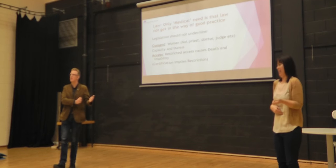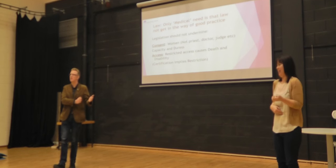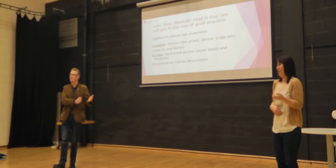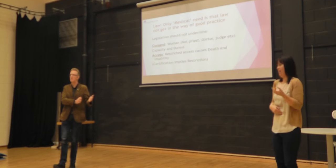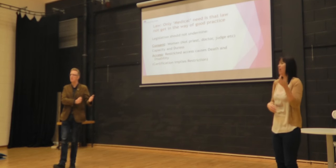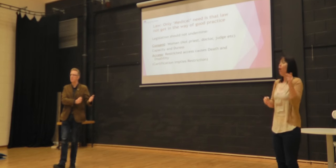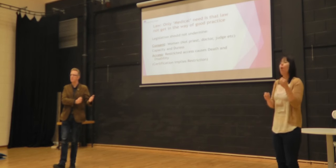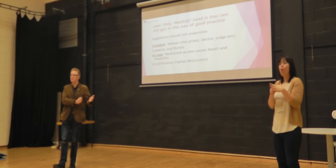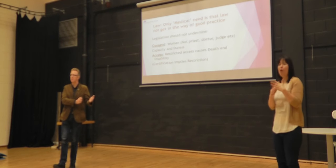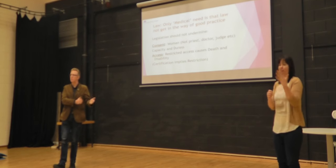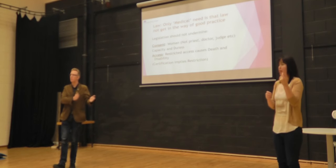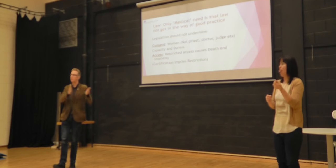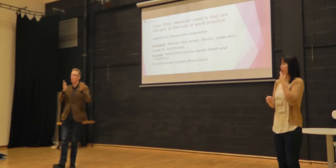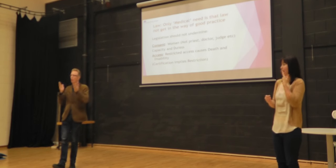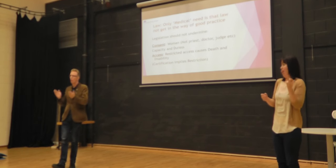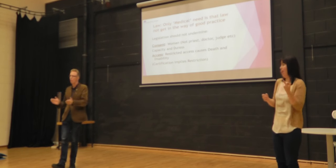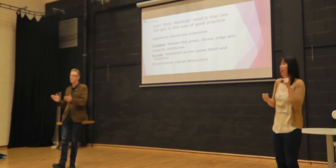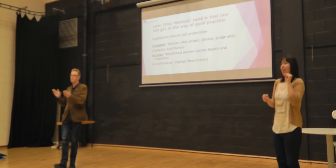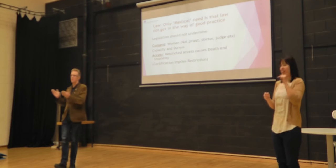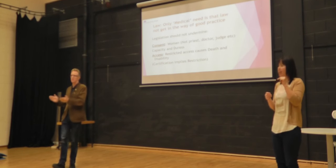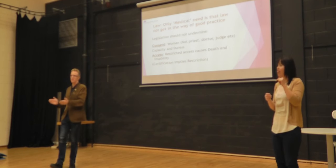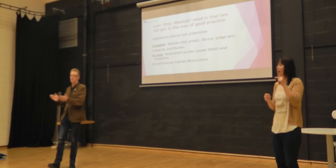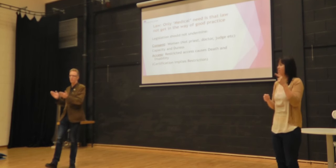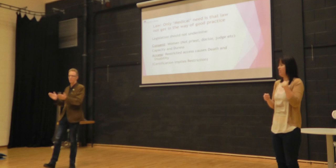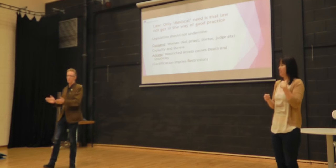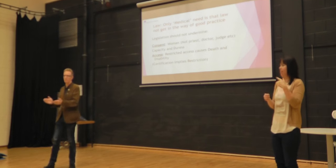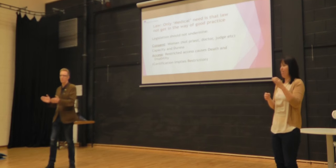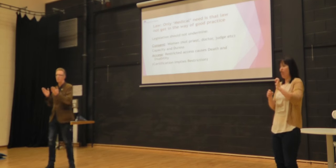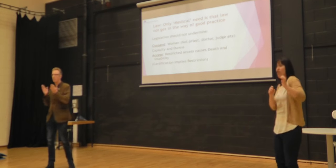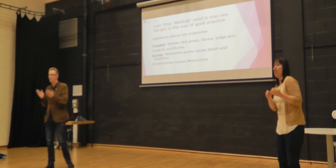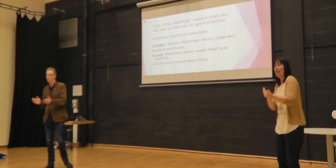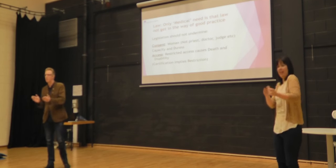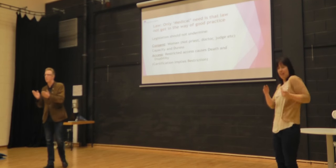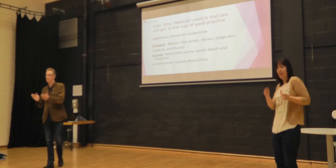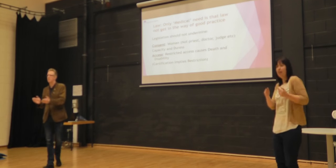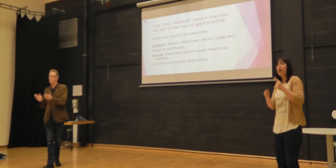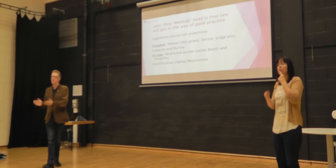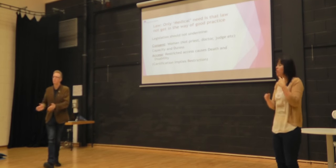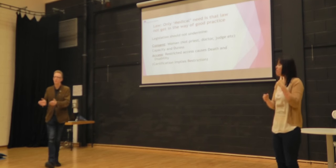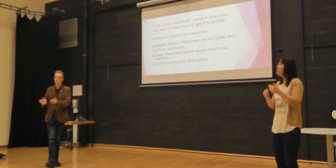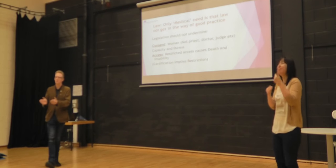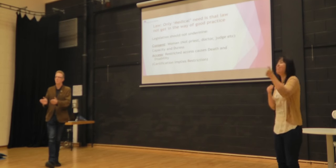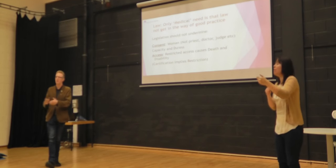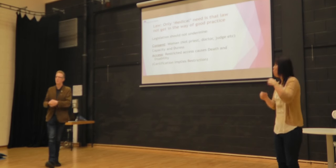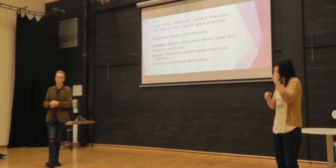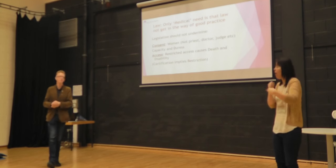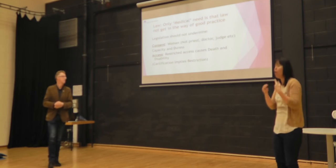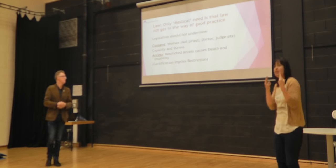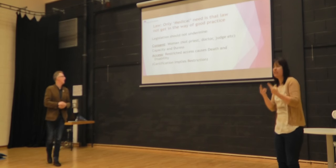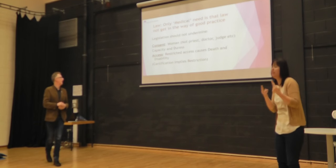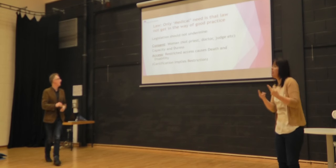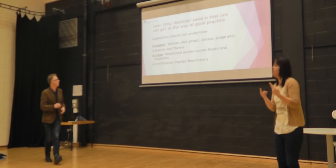contraception better still. But there will always be a need for abortion. Unwanted pregnancies will